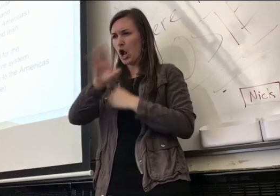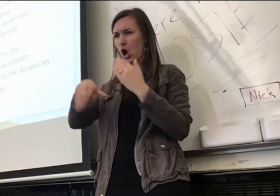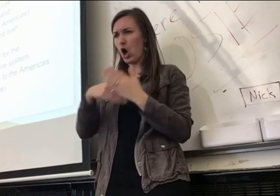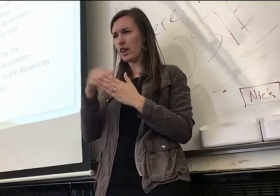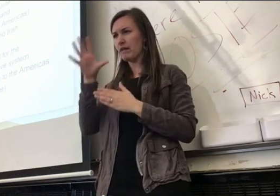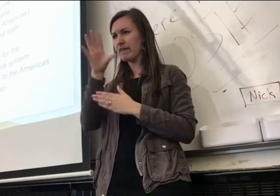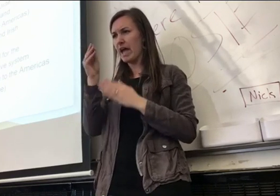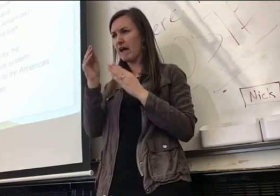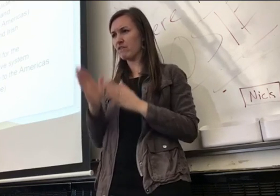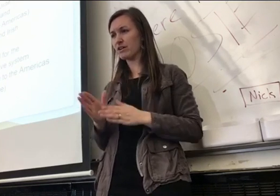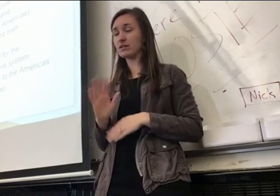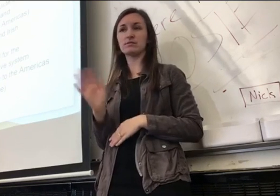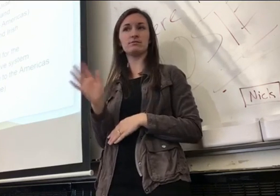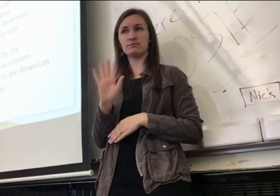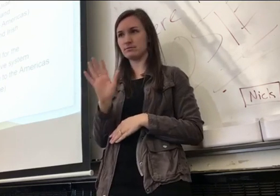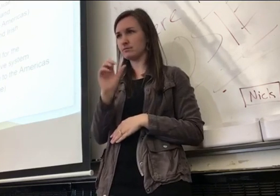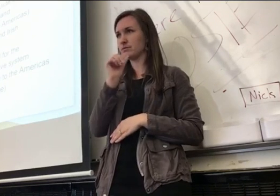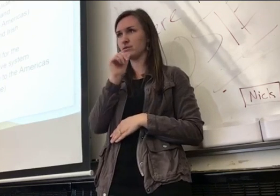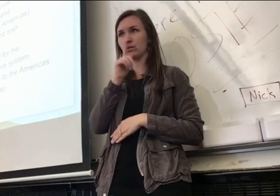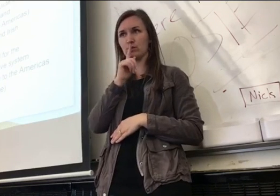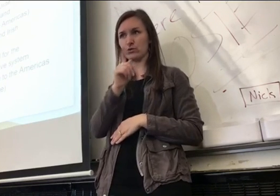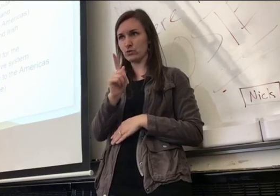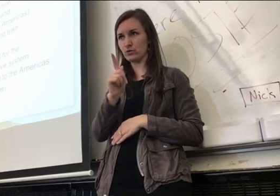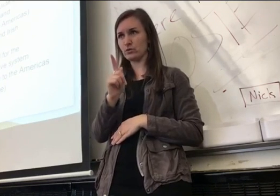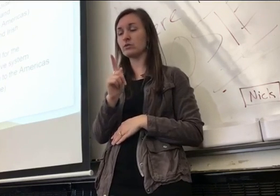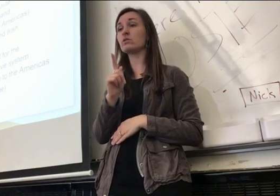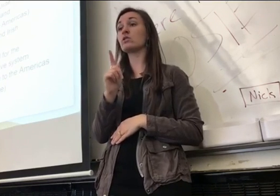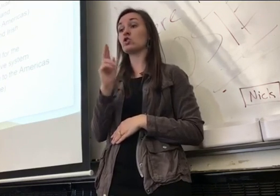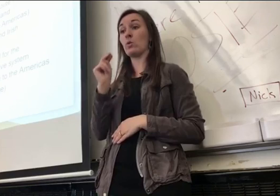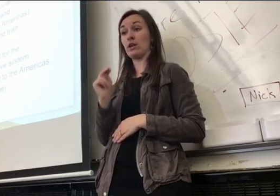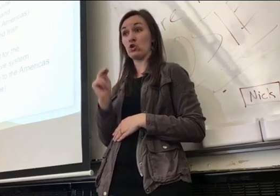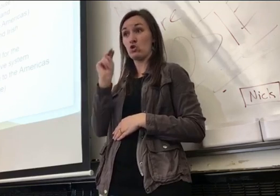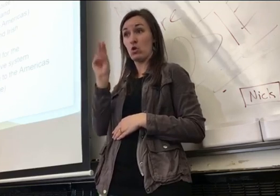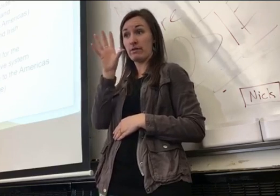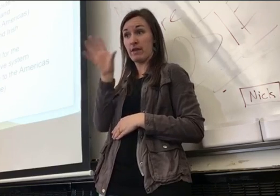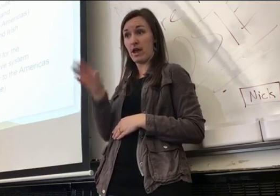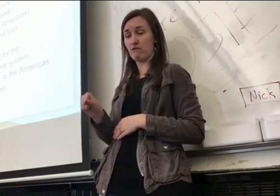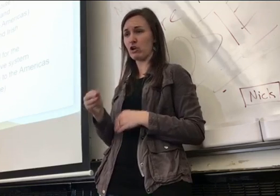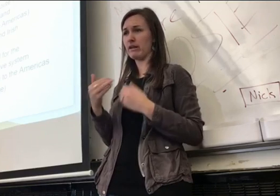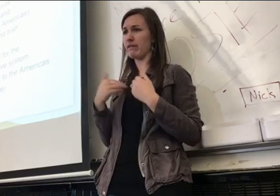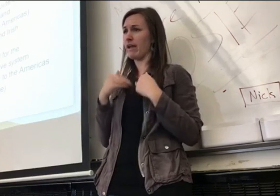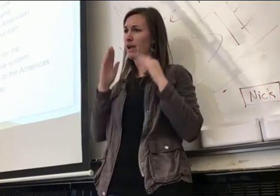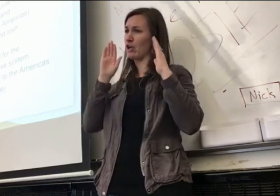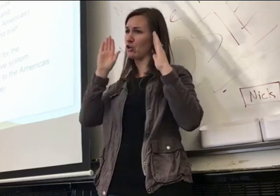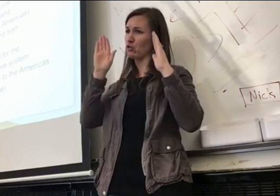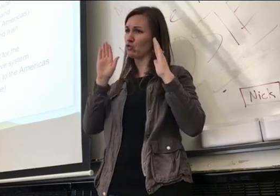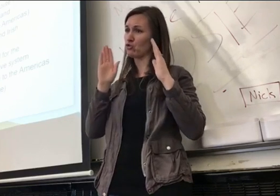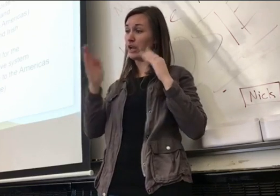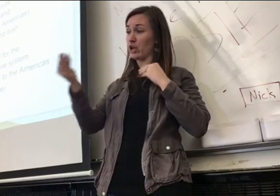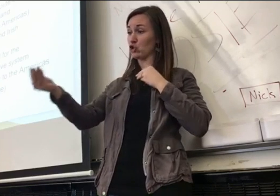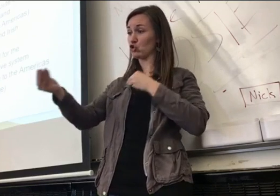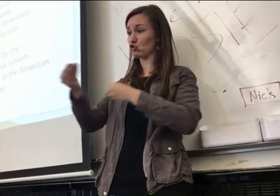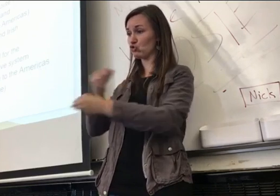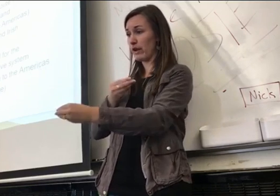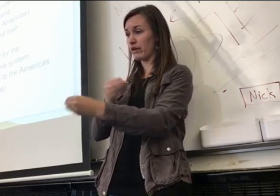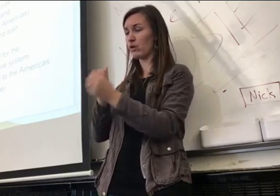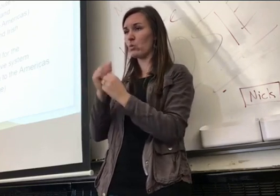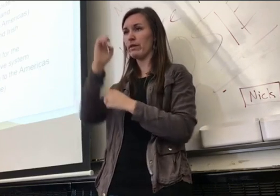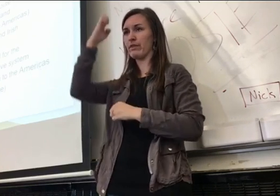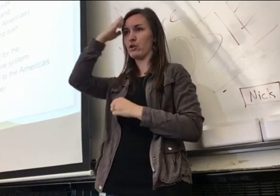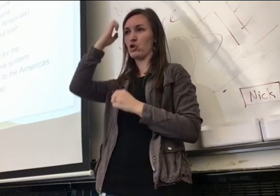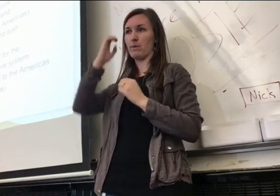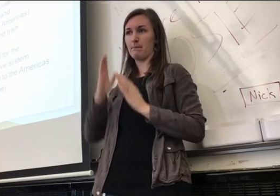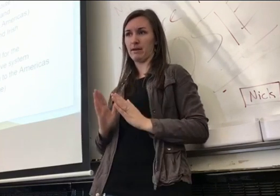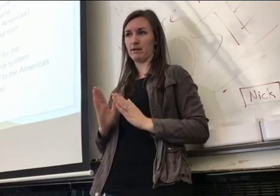Africans. That's actually not true. So in North Africa, they had great trading networks with the Europeans. When